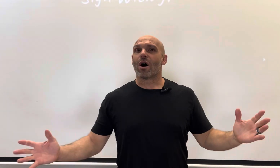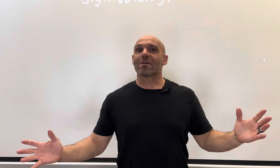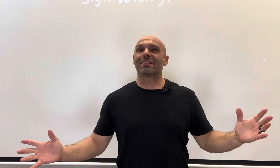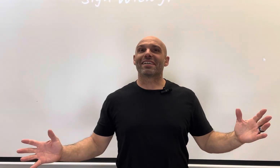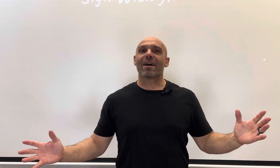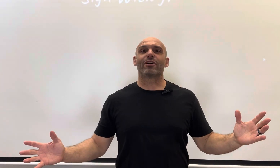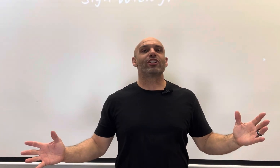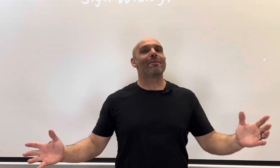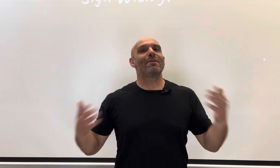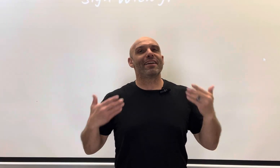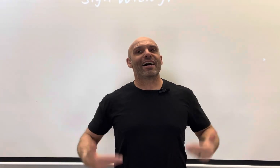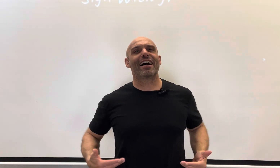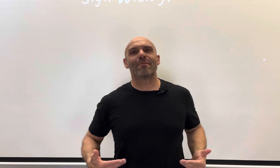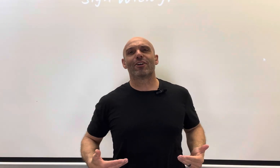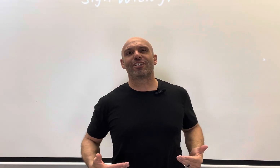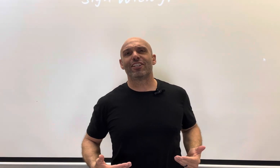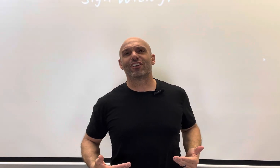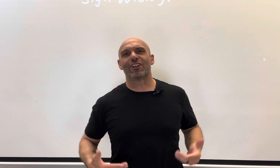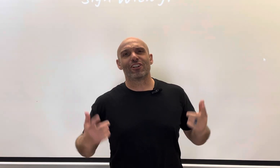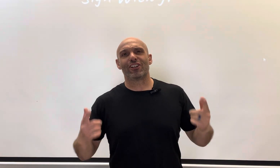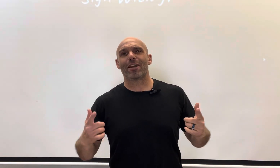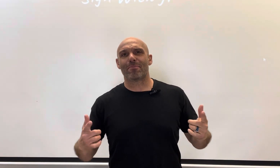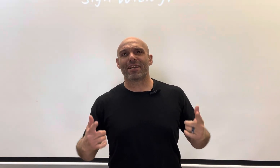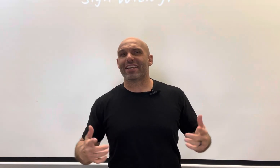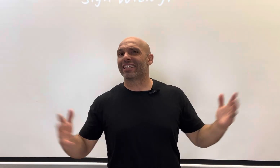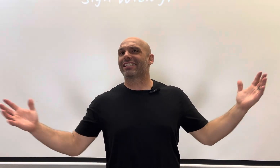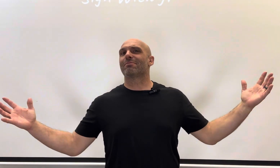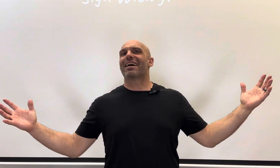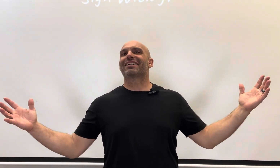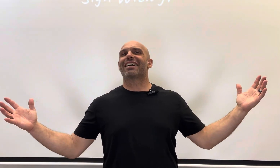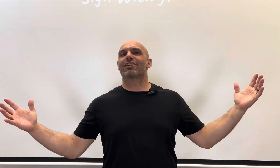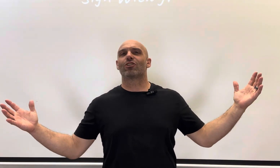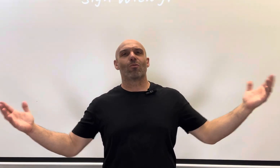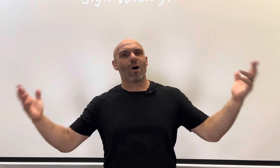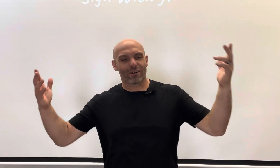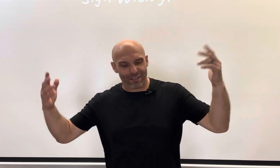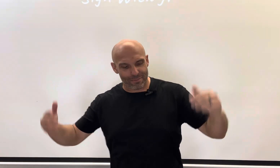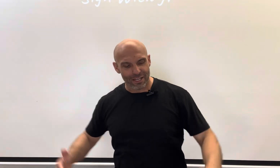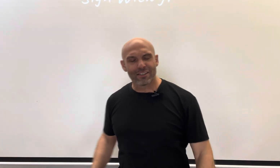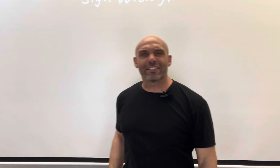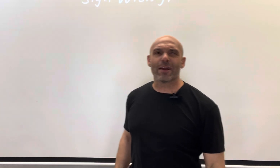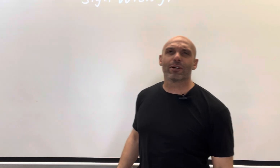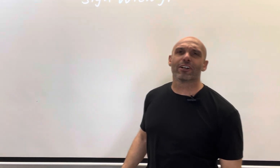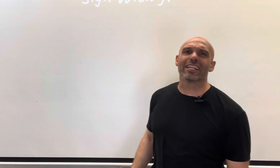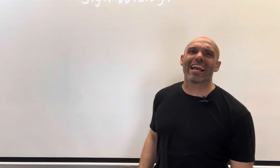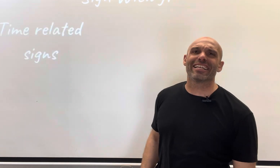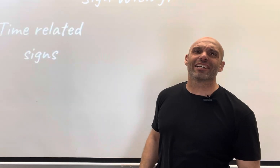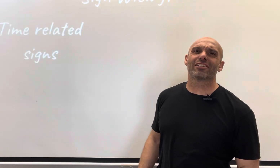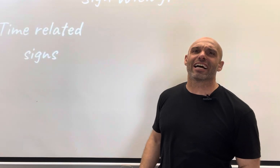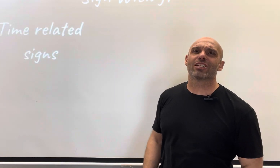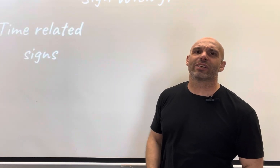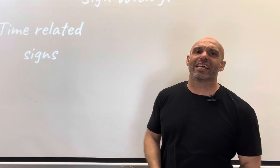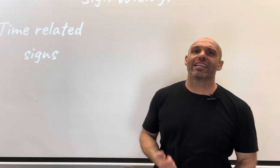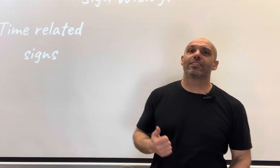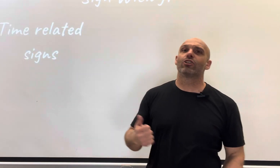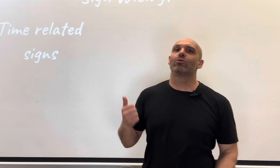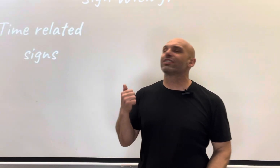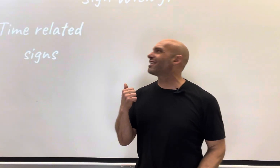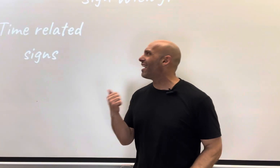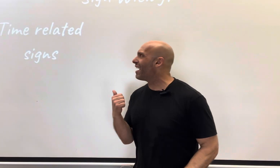Welcome to Sign with JP. I'm your teacher, JP. This is my classroom. Welcome. Today we're learning ASL signs related to